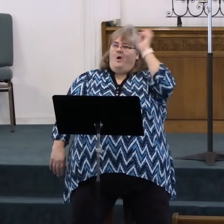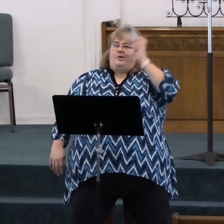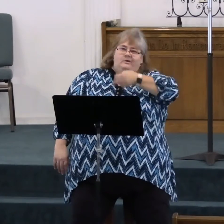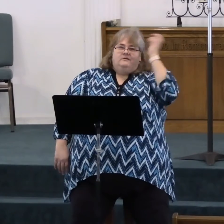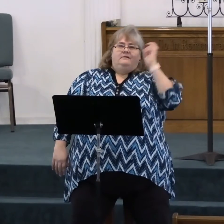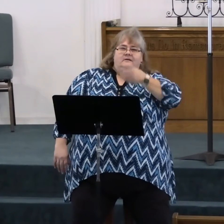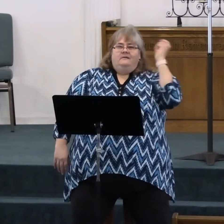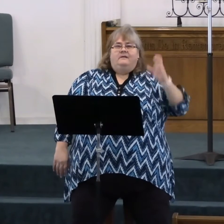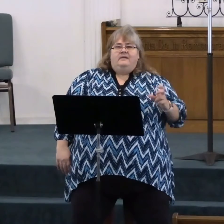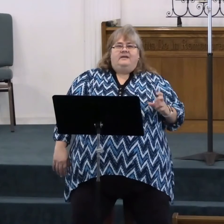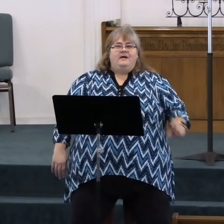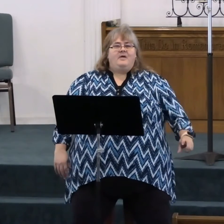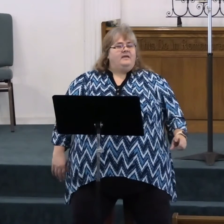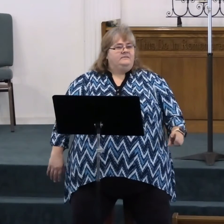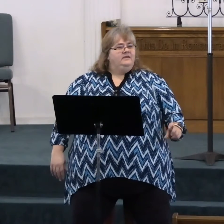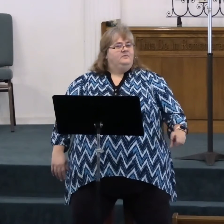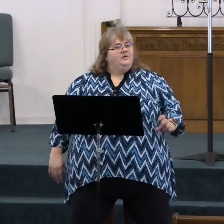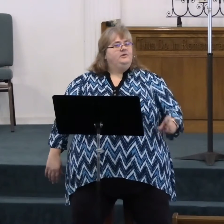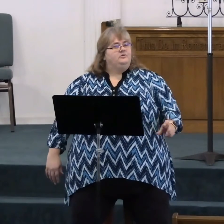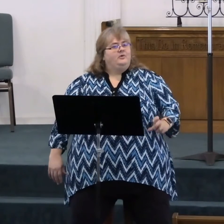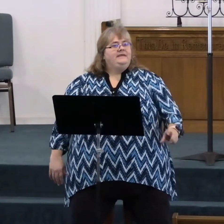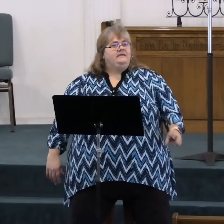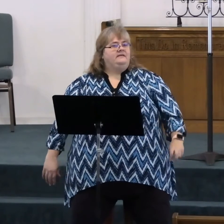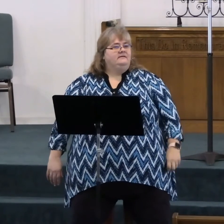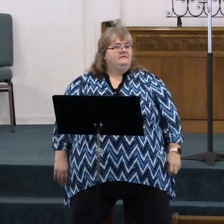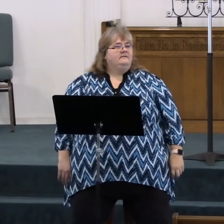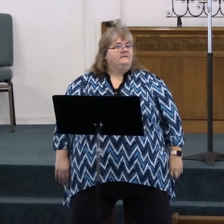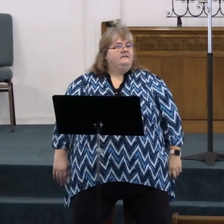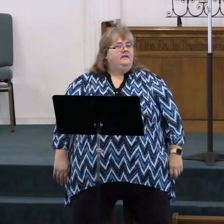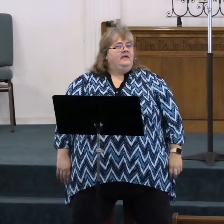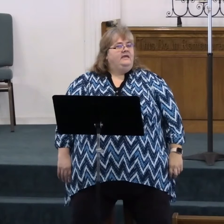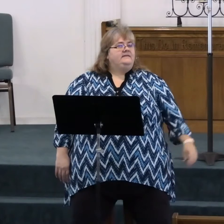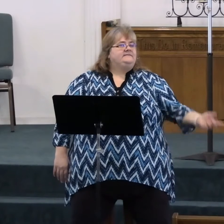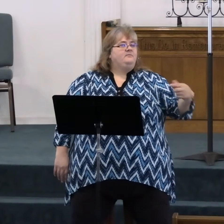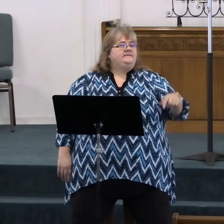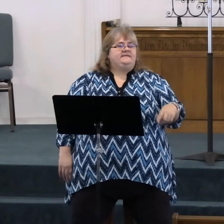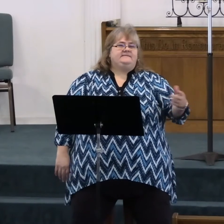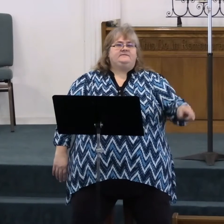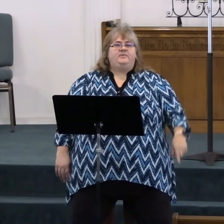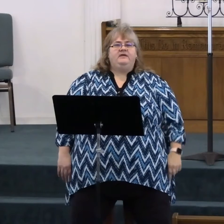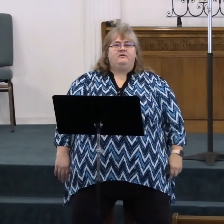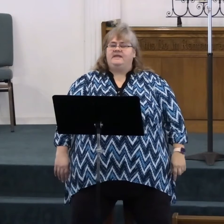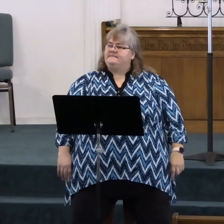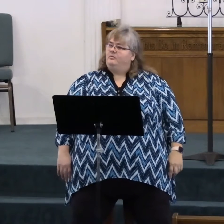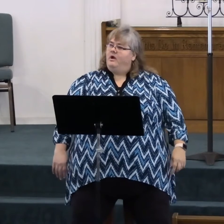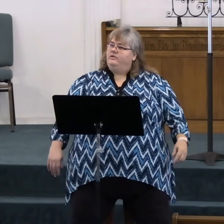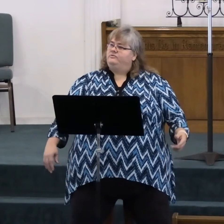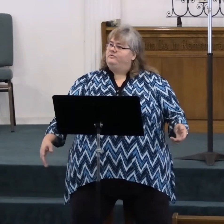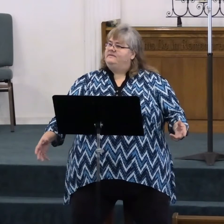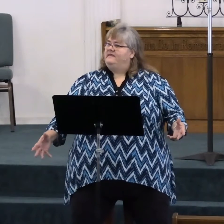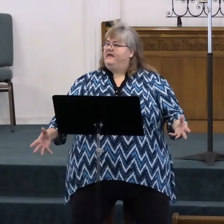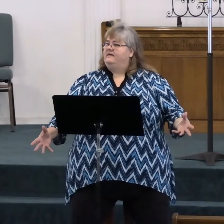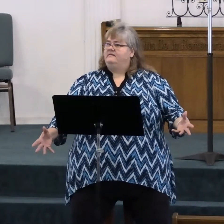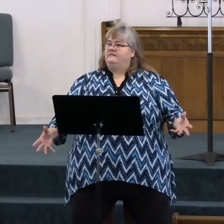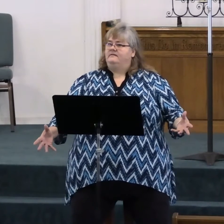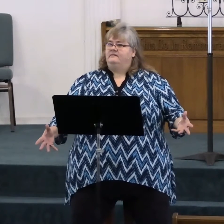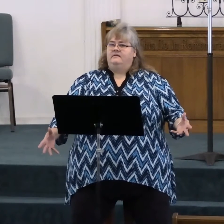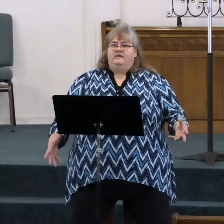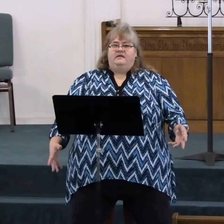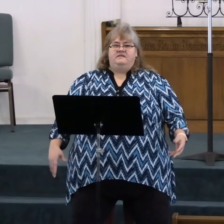water. And I'm like, "Dude, what are you drinking?" And then somebody says, "It's beer." And I said, "Why are you doing that?" And he